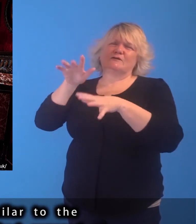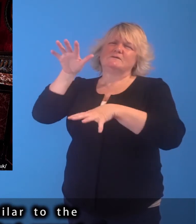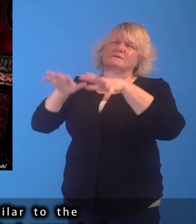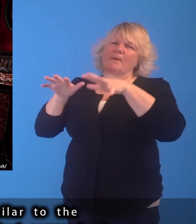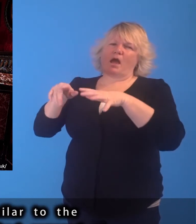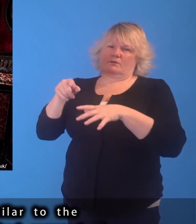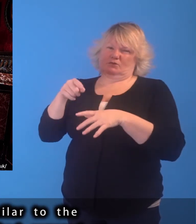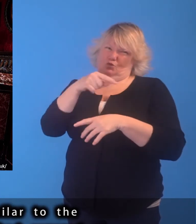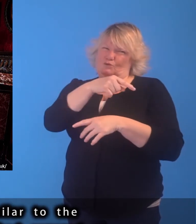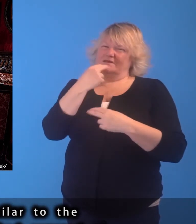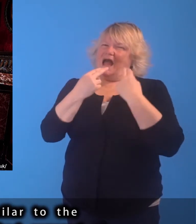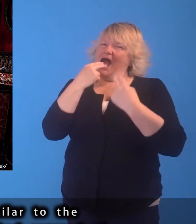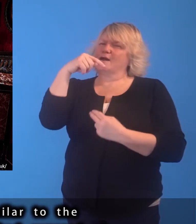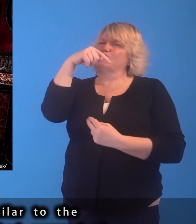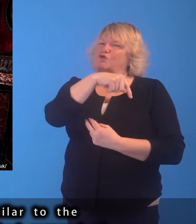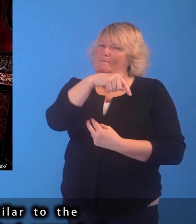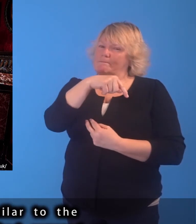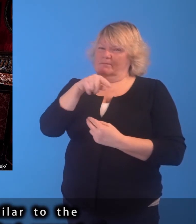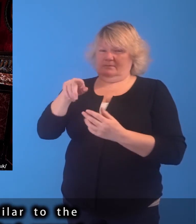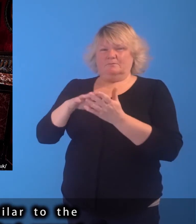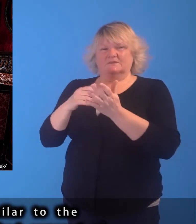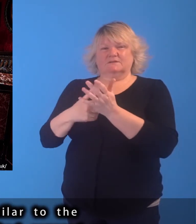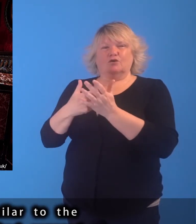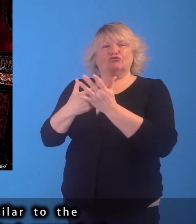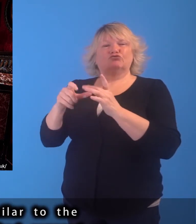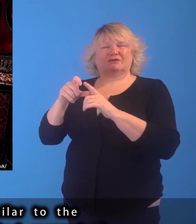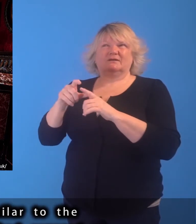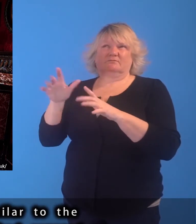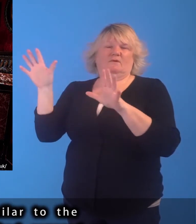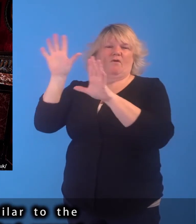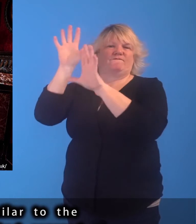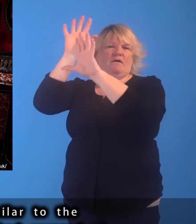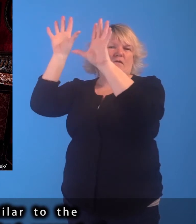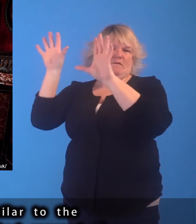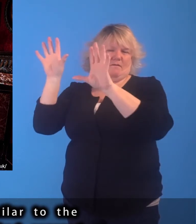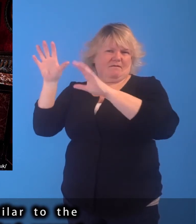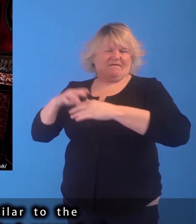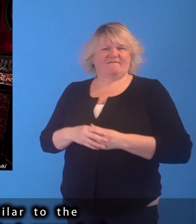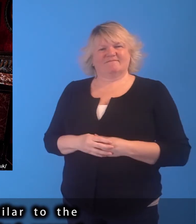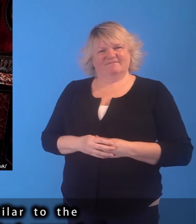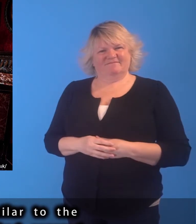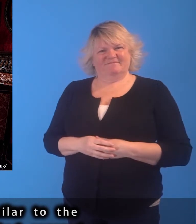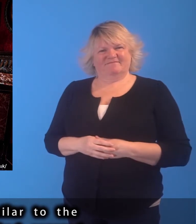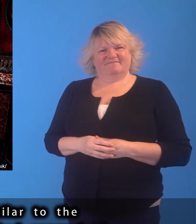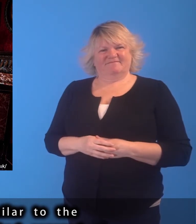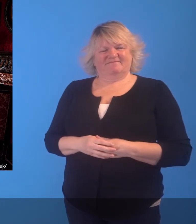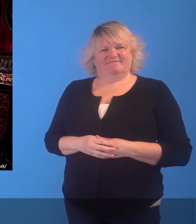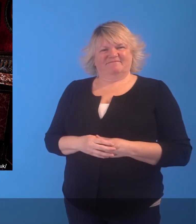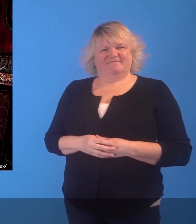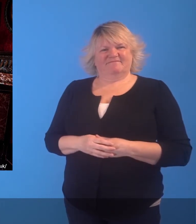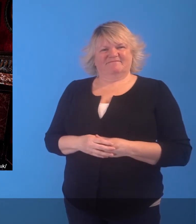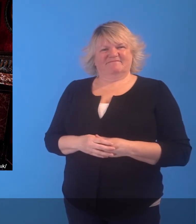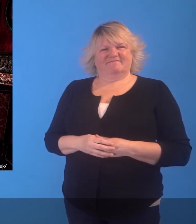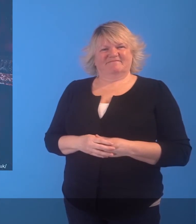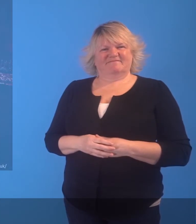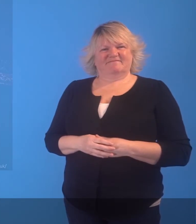Its original colour, a rich, deep red, was intentionally bleached in order to mute the